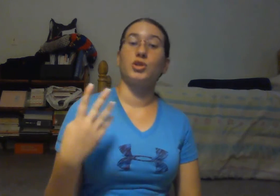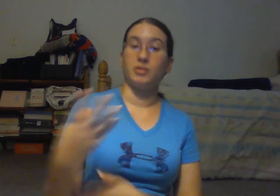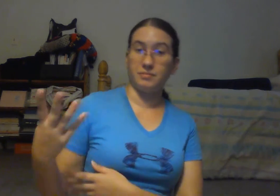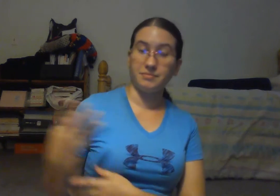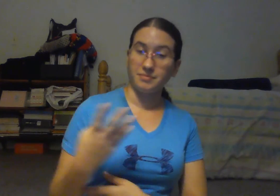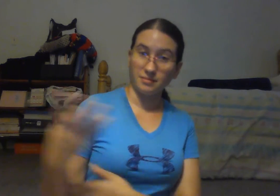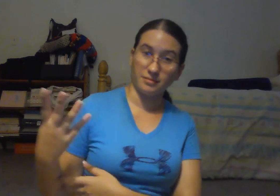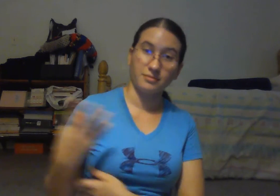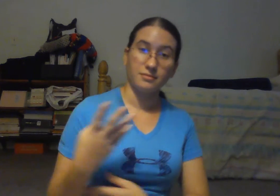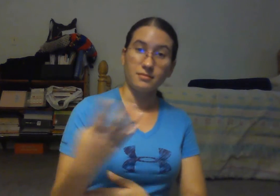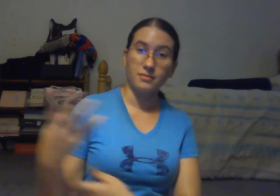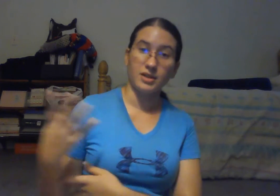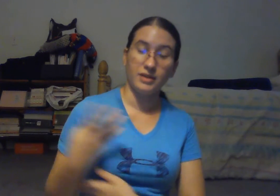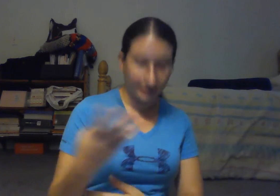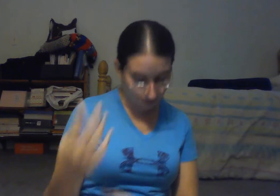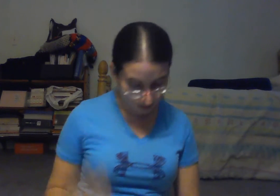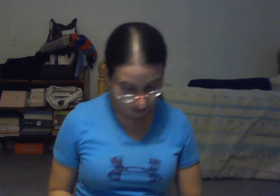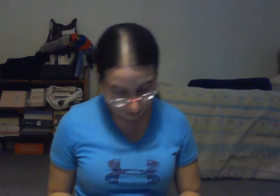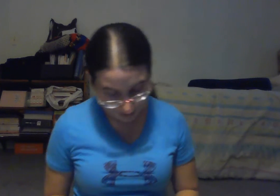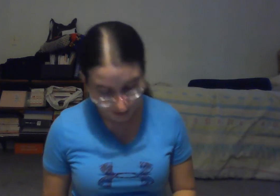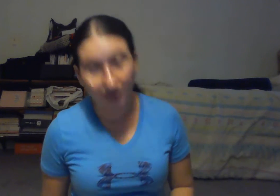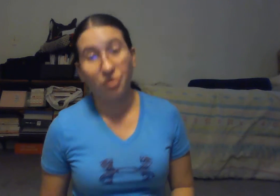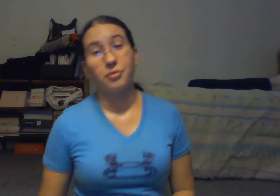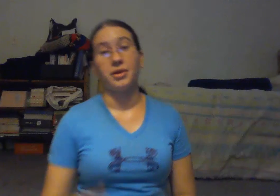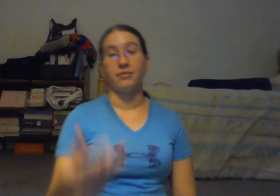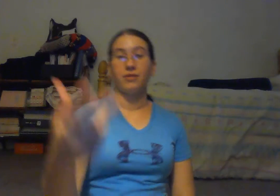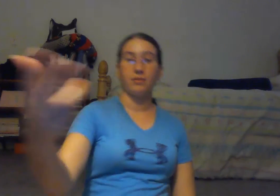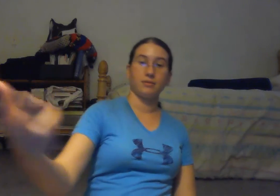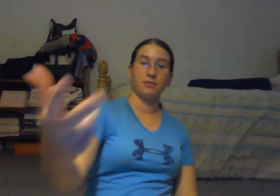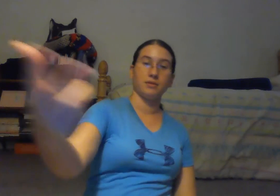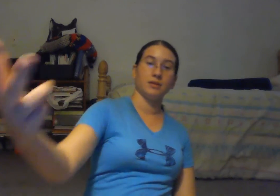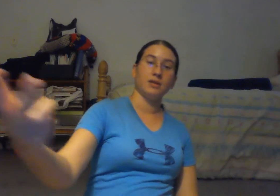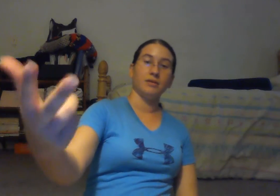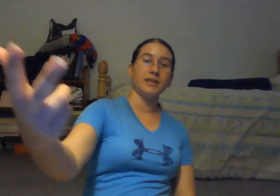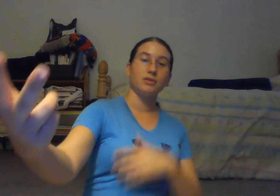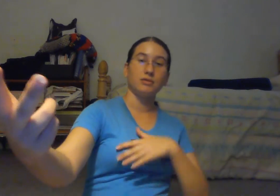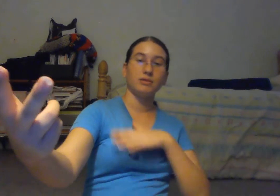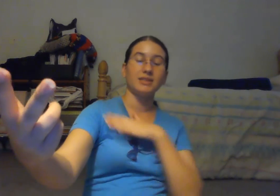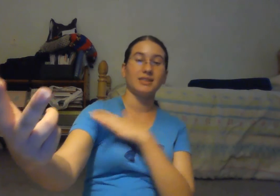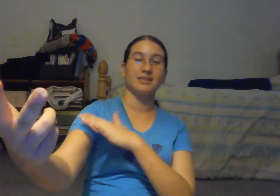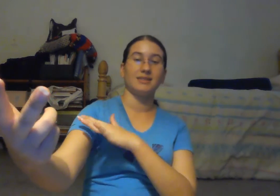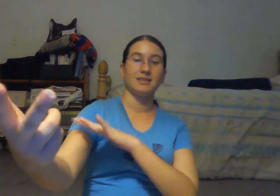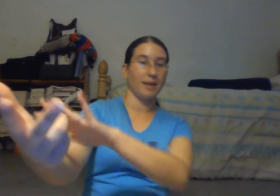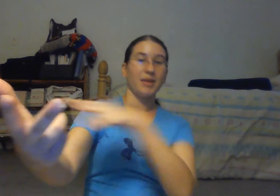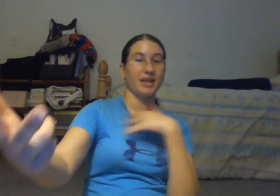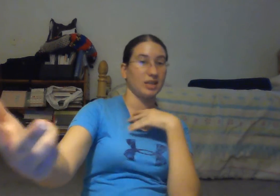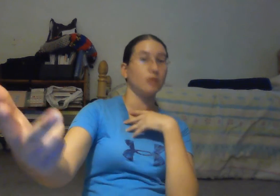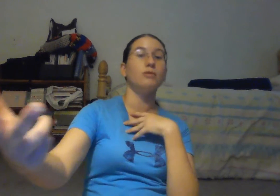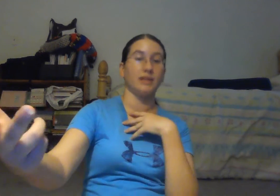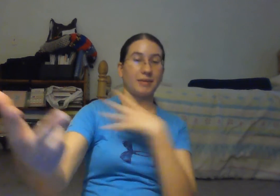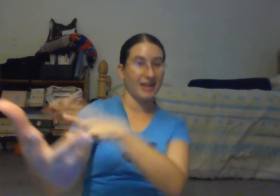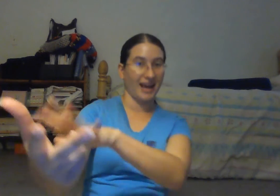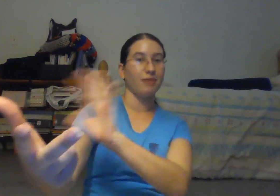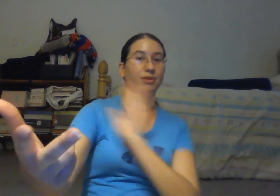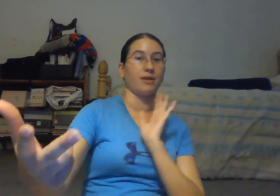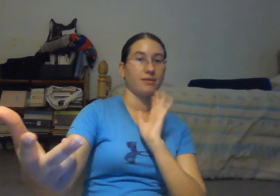circle, right? I could say the 3 of you, right? So notice that I'm not included. I'm kind of out there. I'm